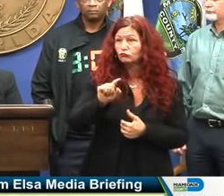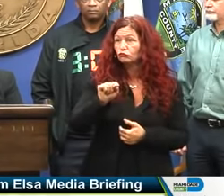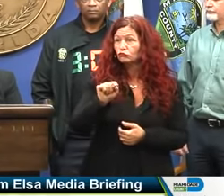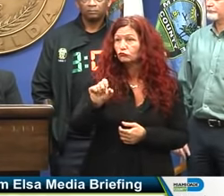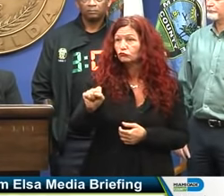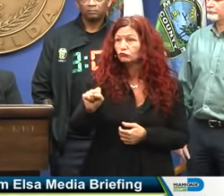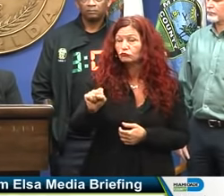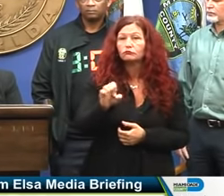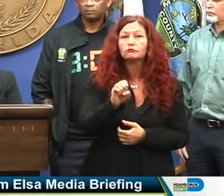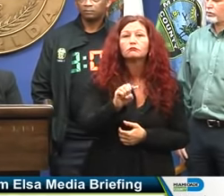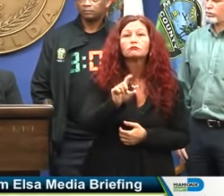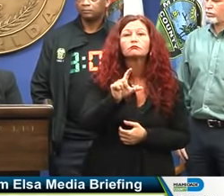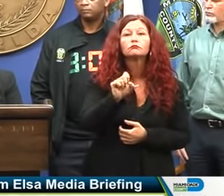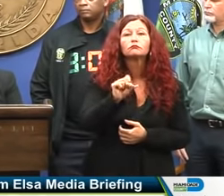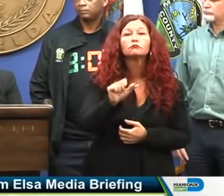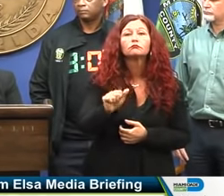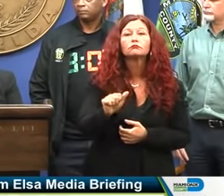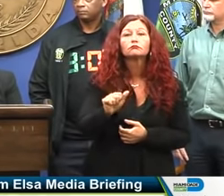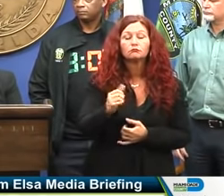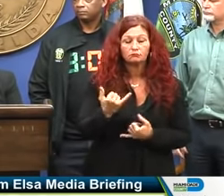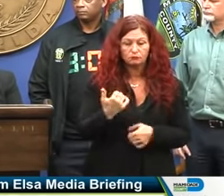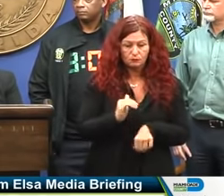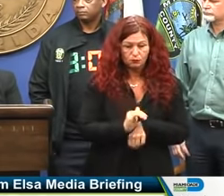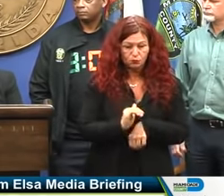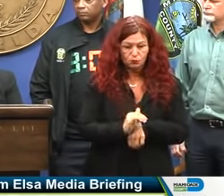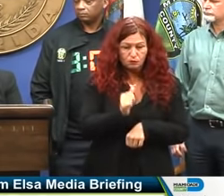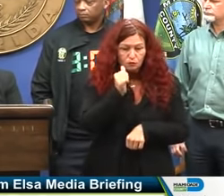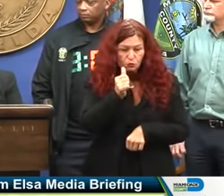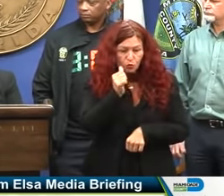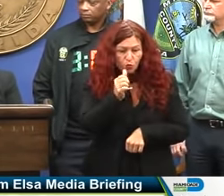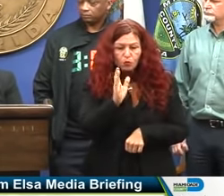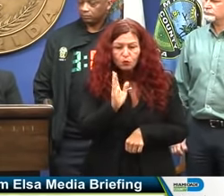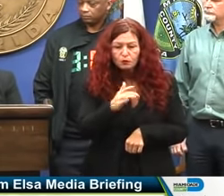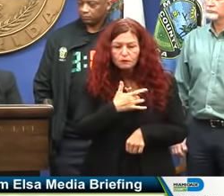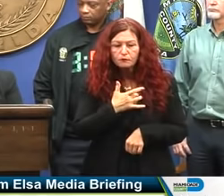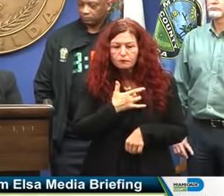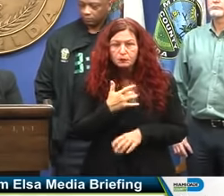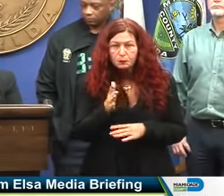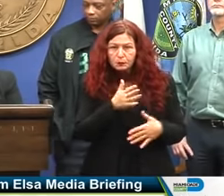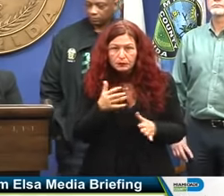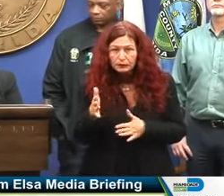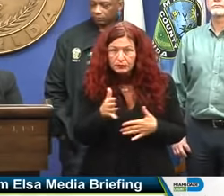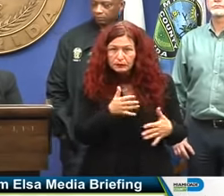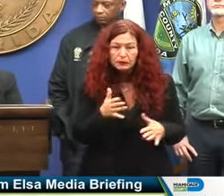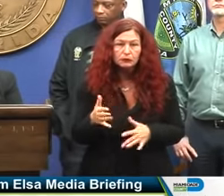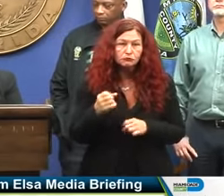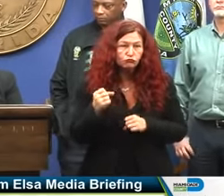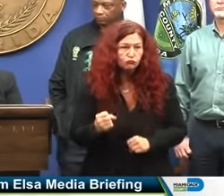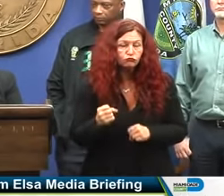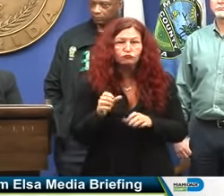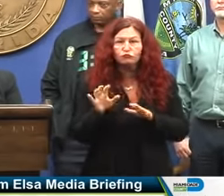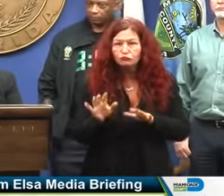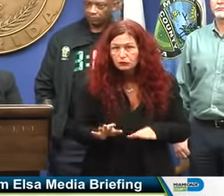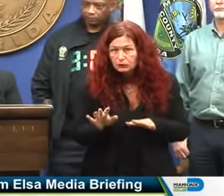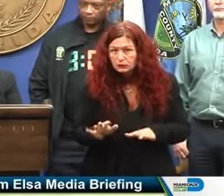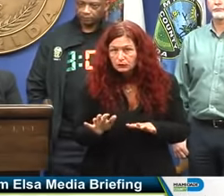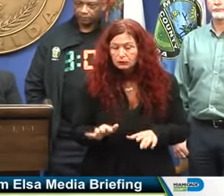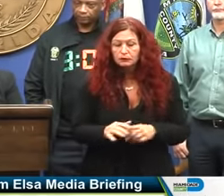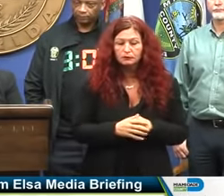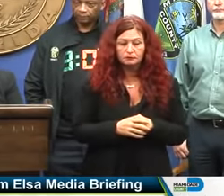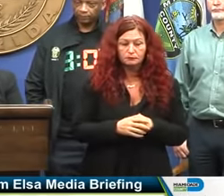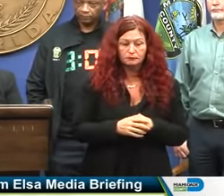tomorrow. I was grateful to have the opportunity to speak with some of the first responders on site last night, right after the